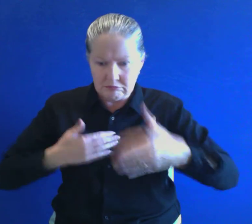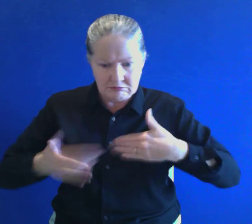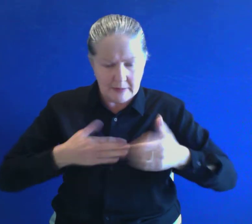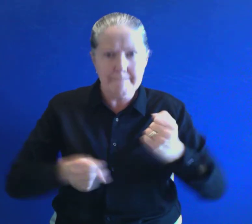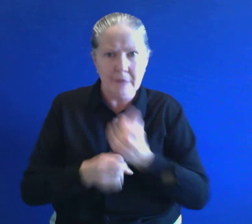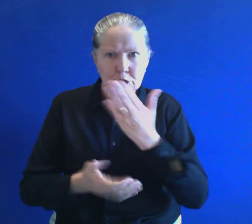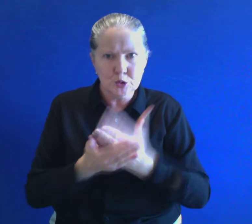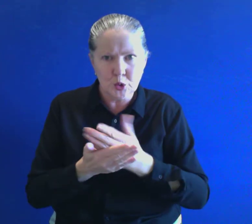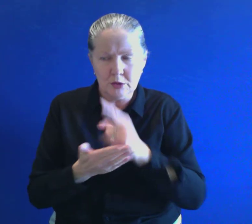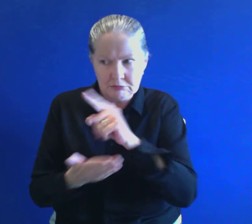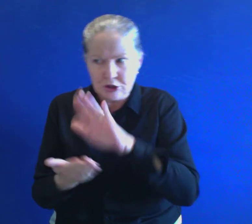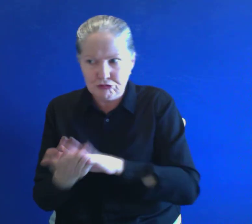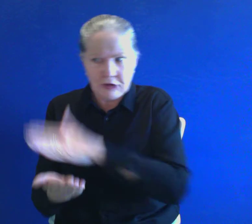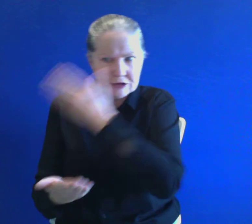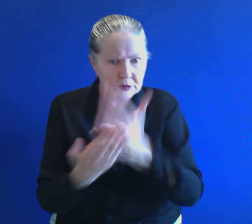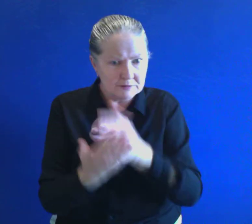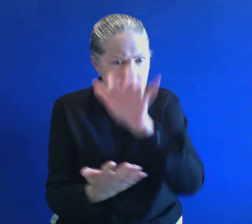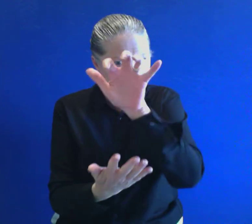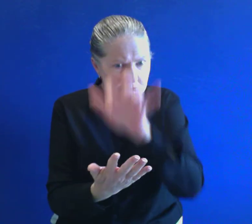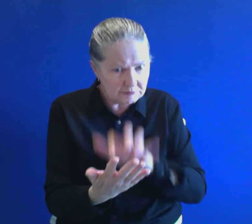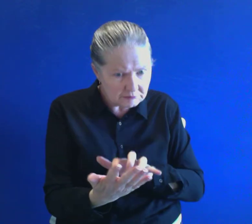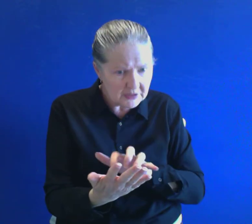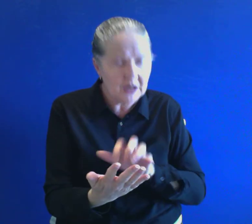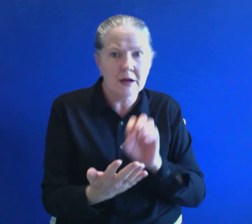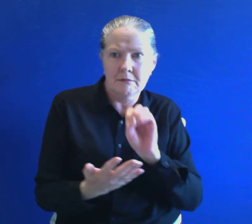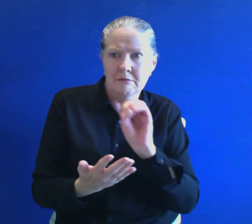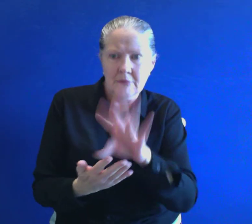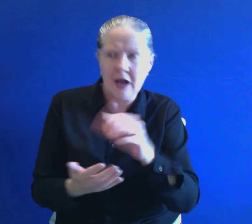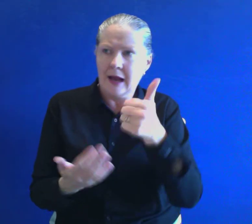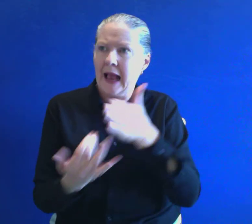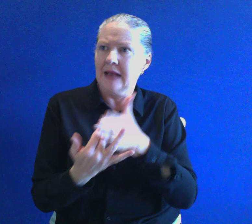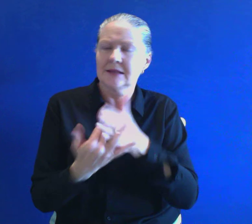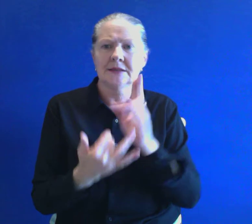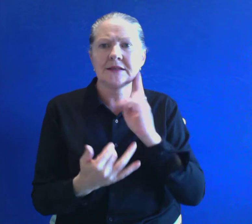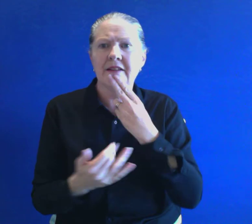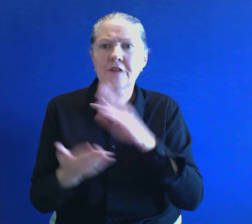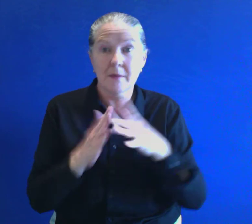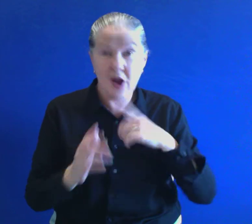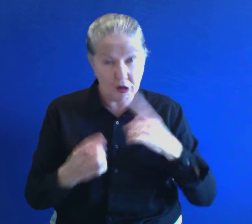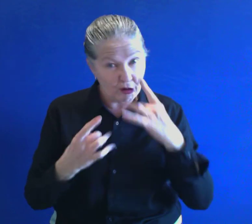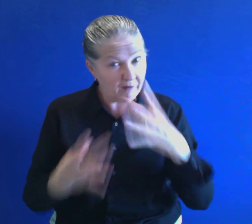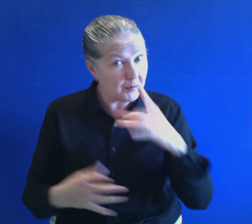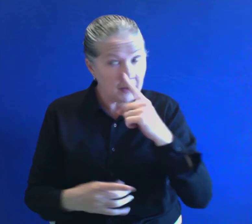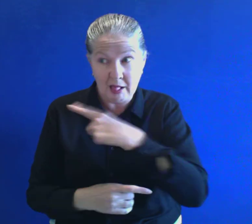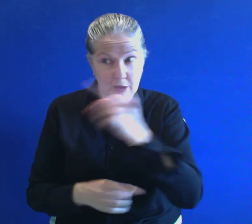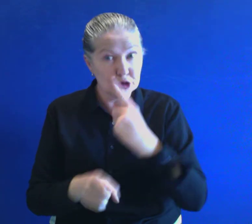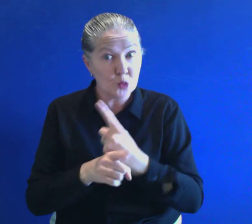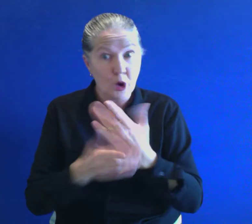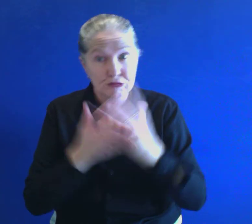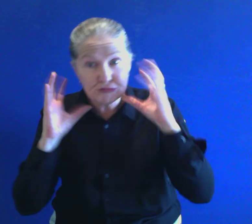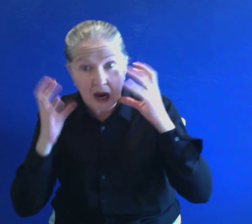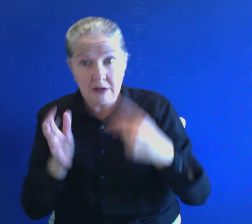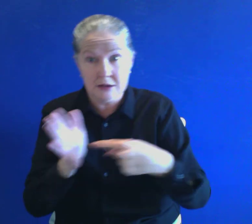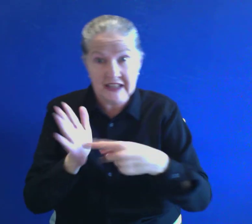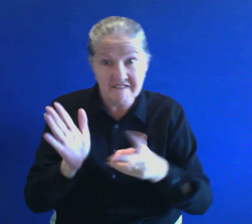transcript of it to make it accessible to the deaf community because often people talk on radio, on television about deaf and